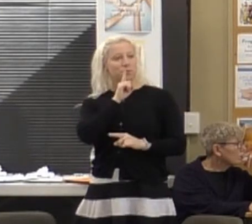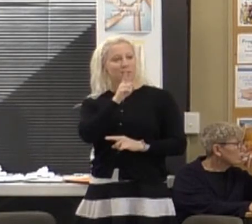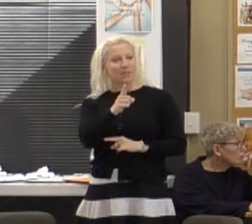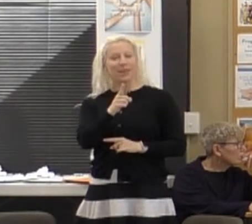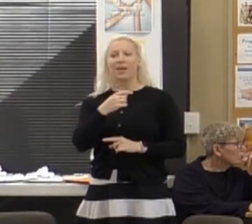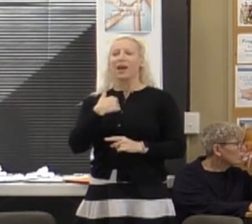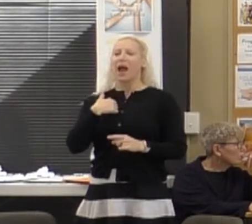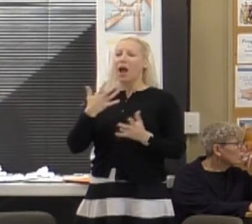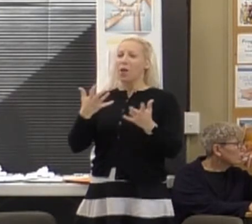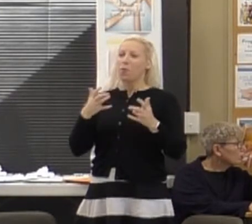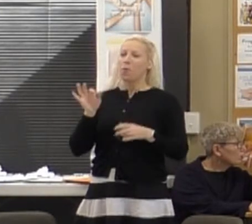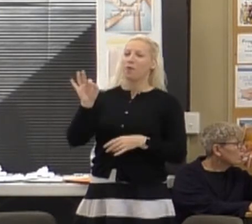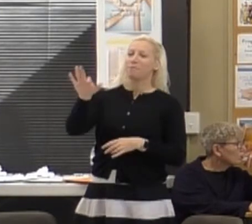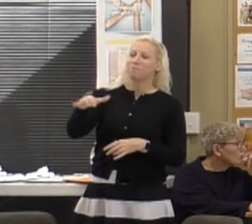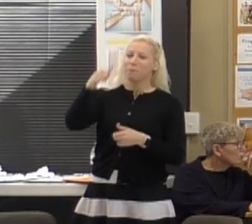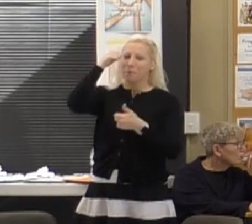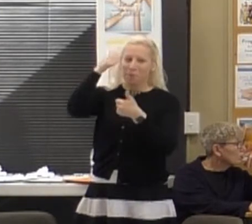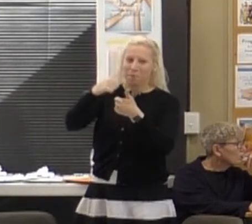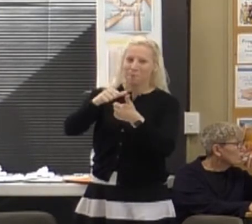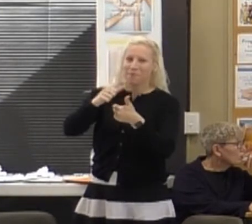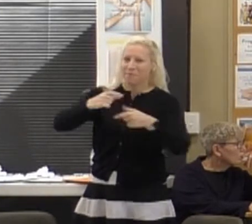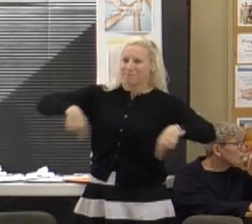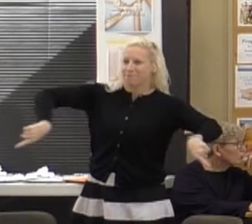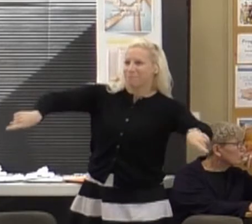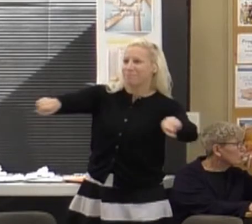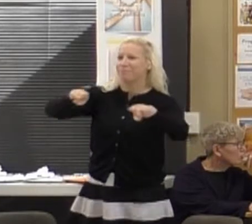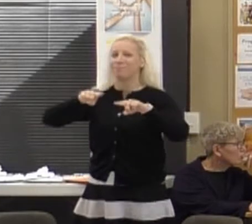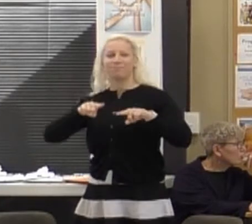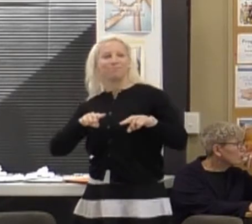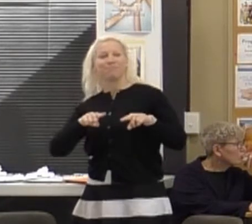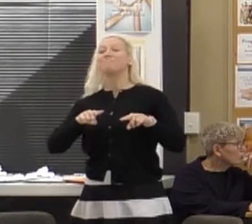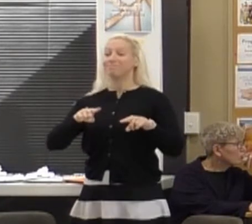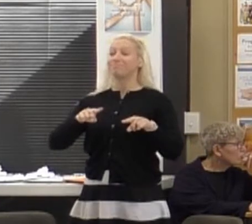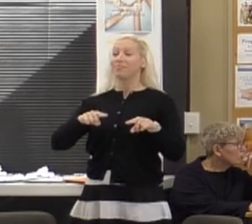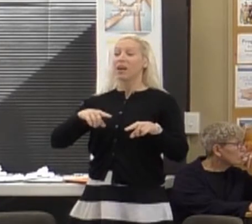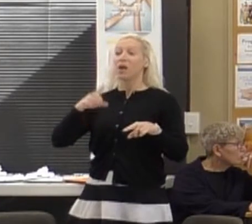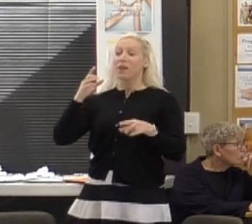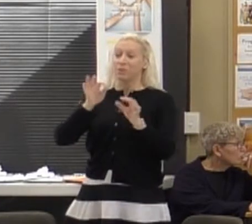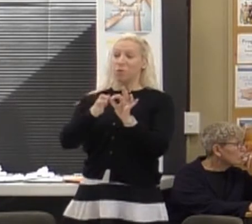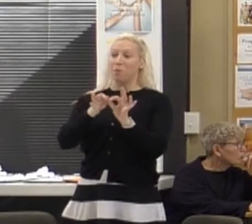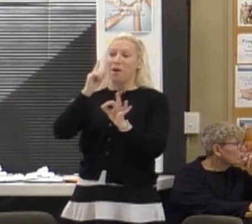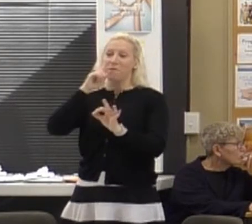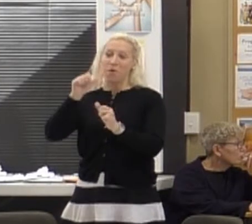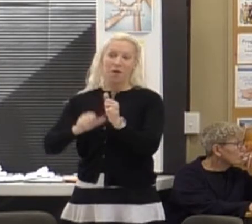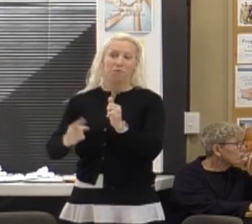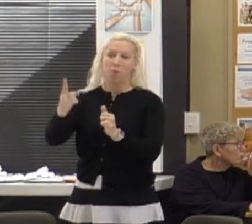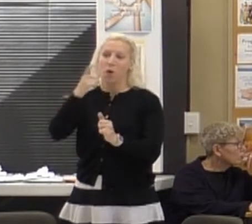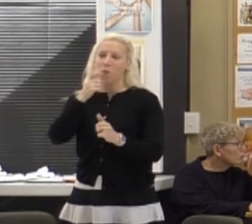their needs. But really, I also want you to all remember